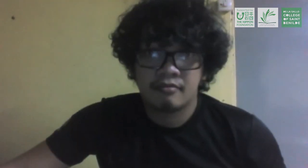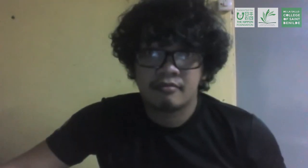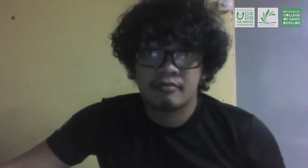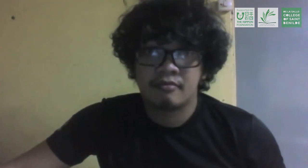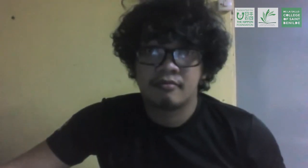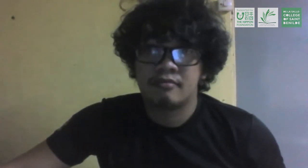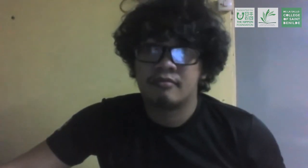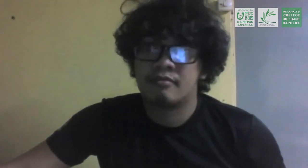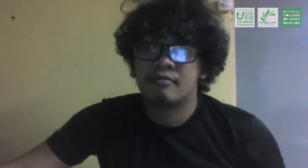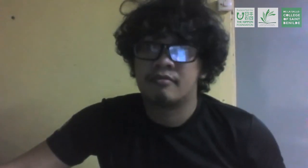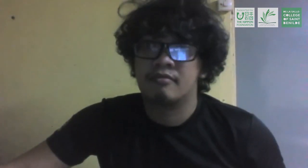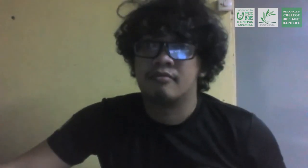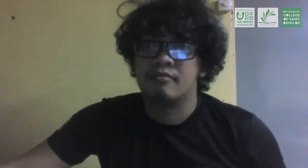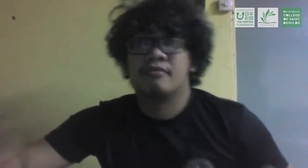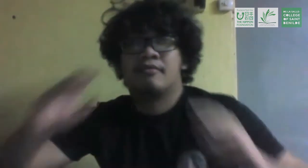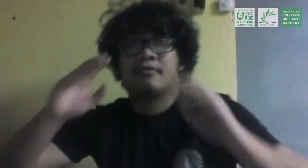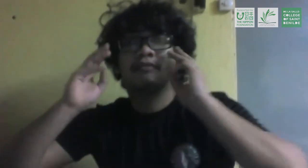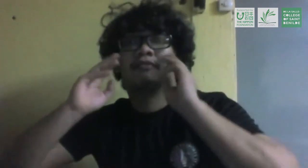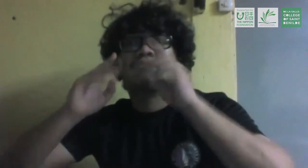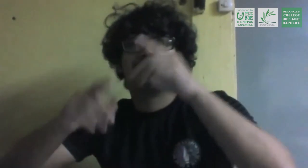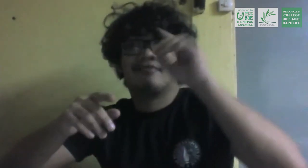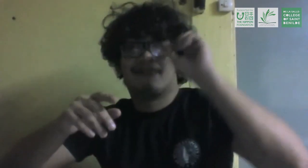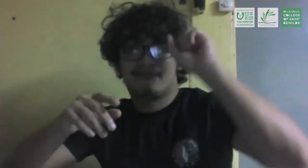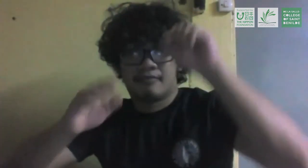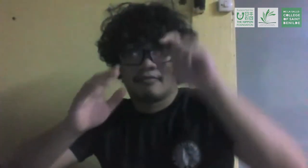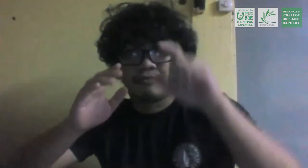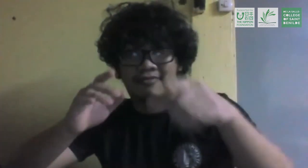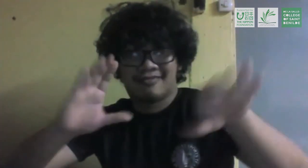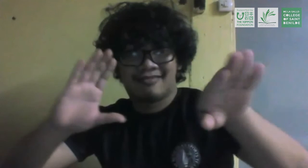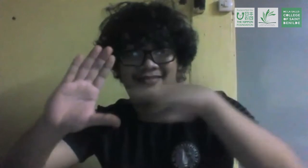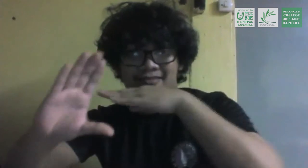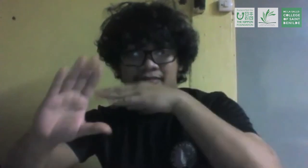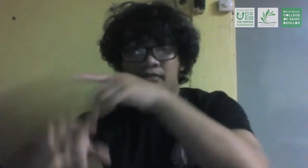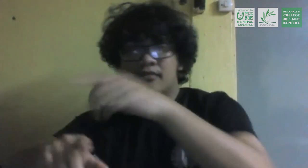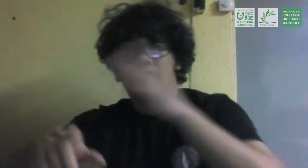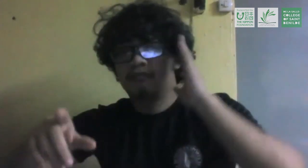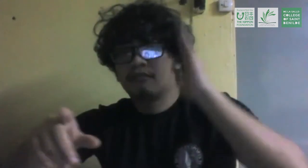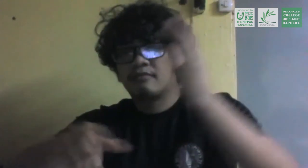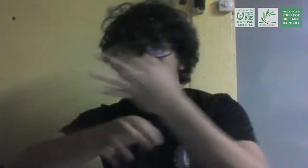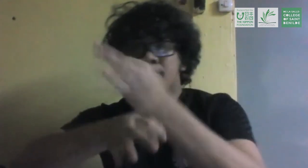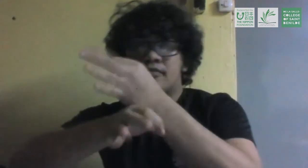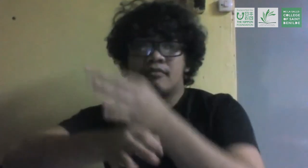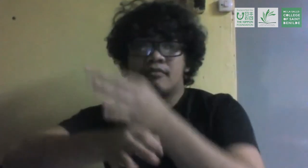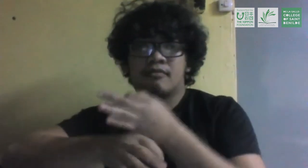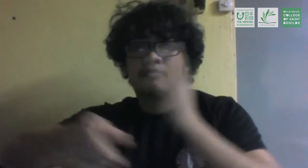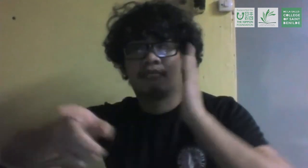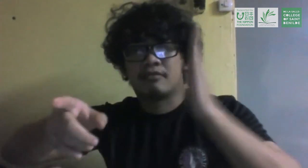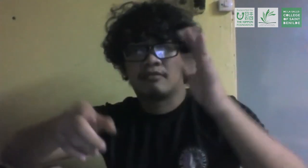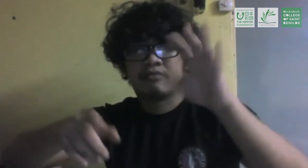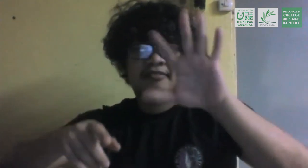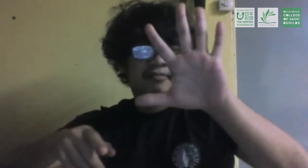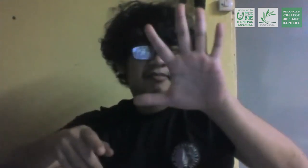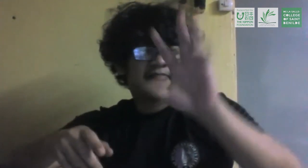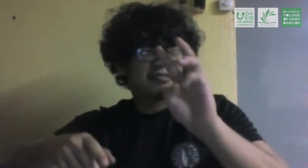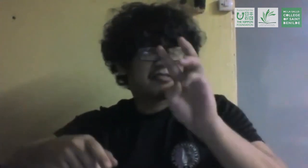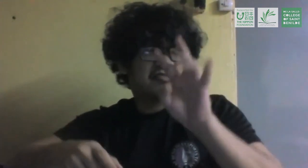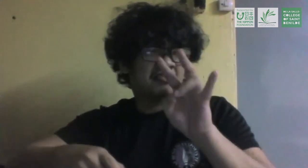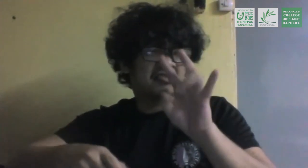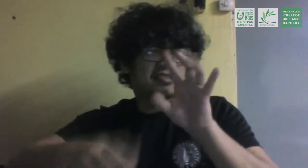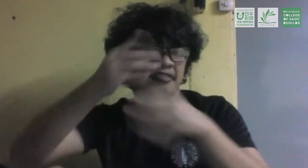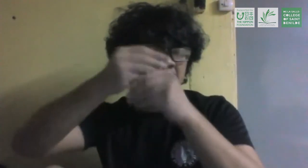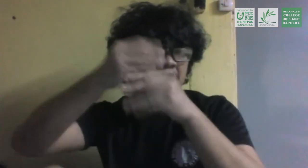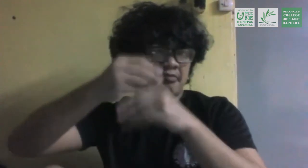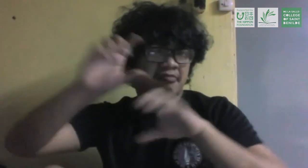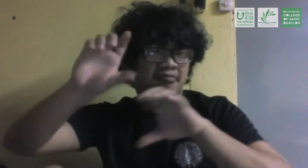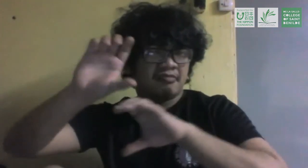So, Dr. Woody, this is Nat speaking. Yes. Shaq and I will work together in make